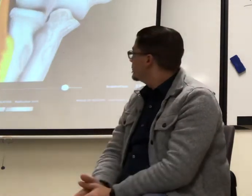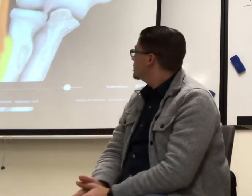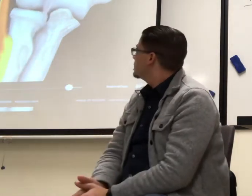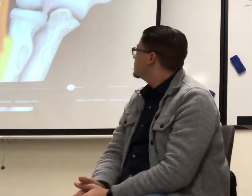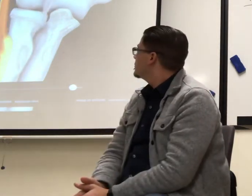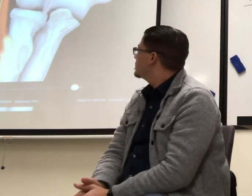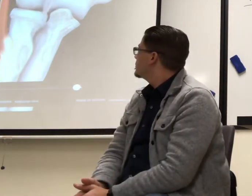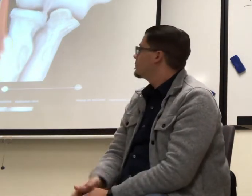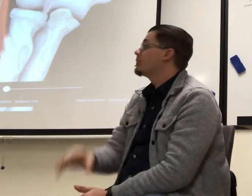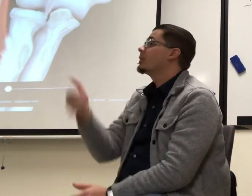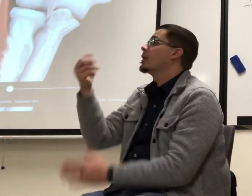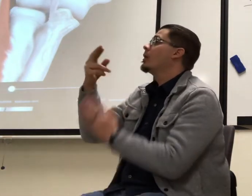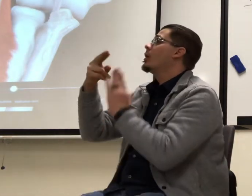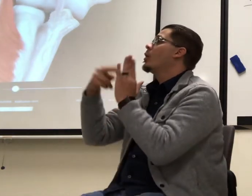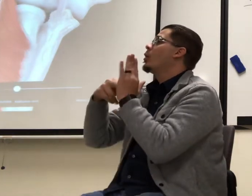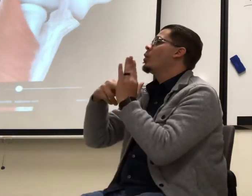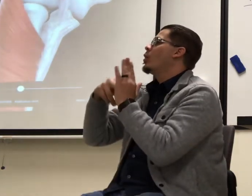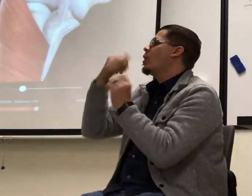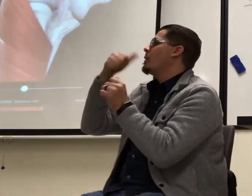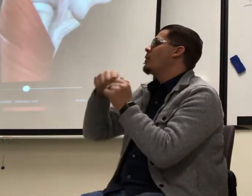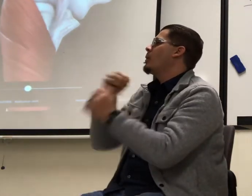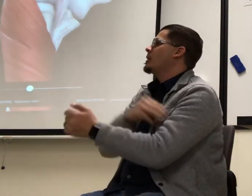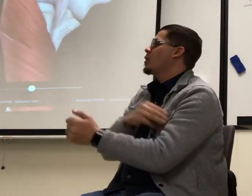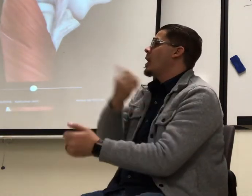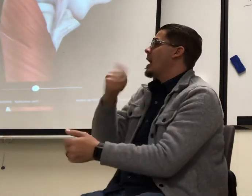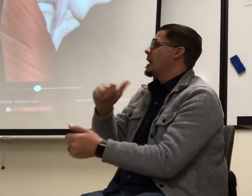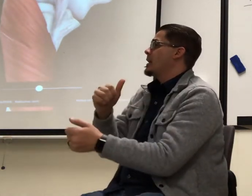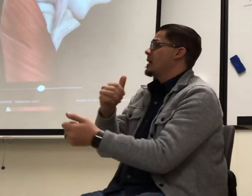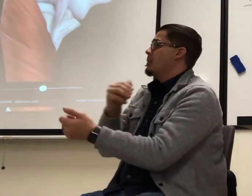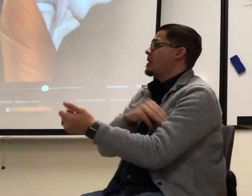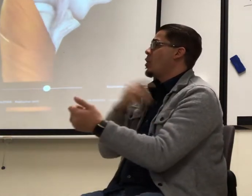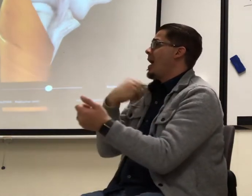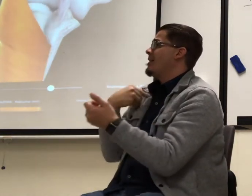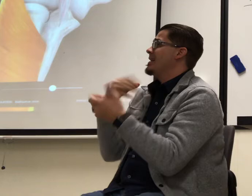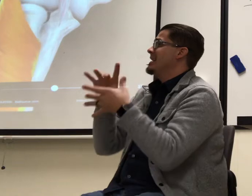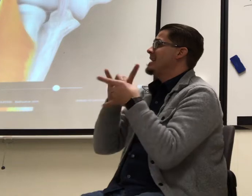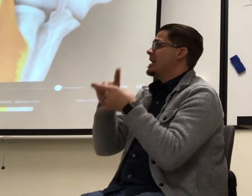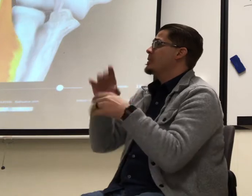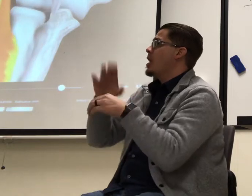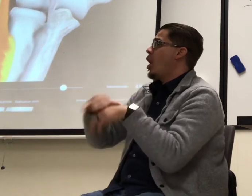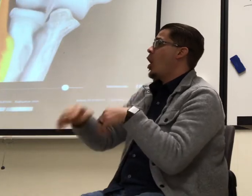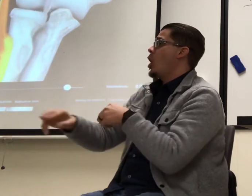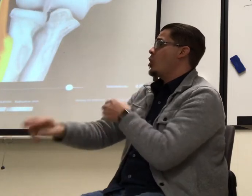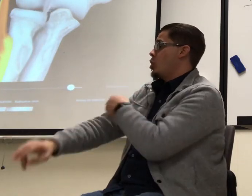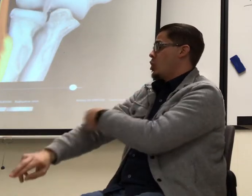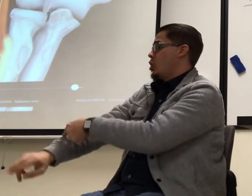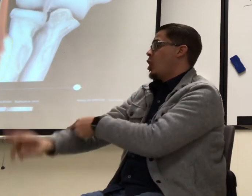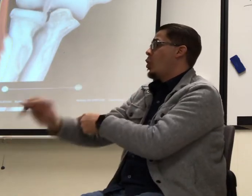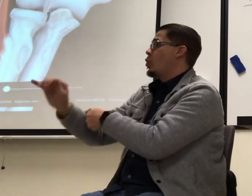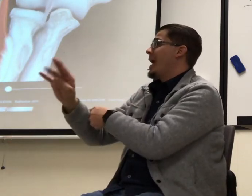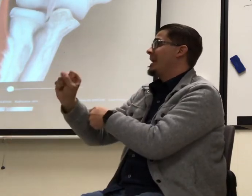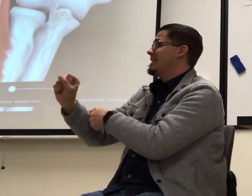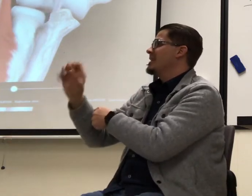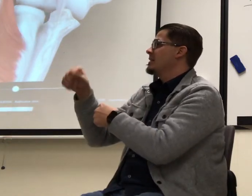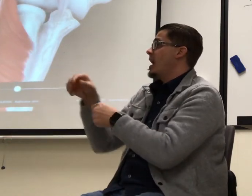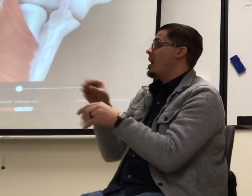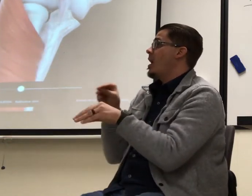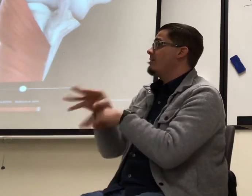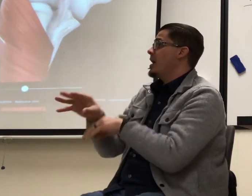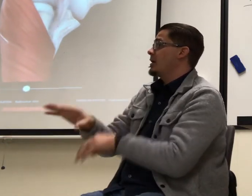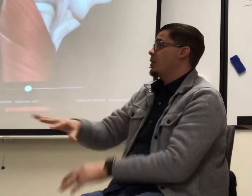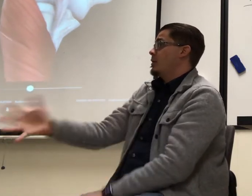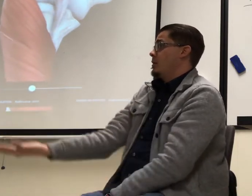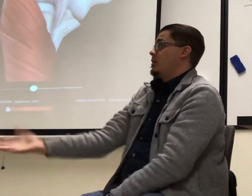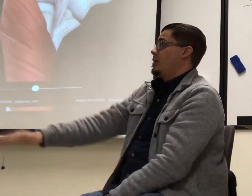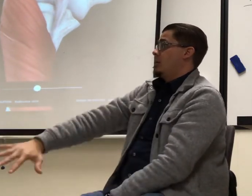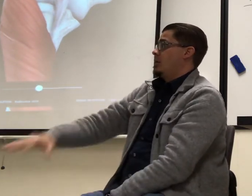Another rule to remember when we get to muscles, any muscle that has an attachment on the radius can affect pronation supination.